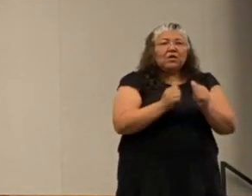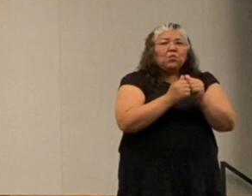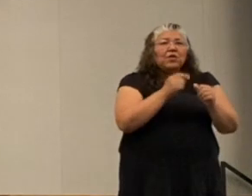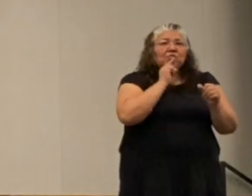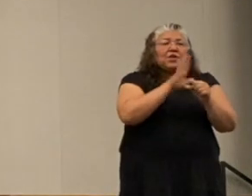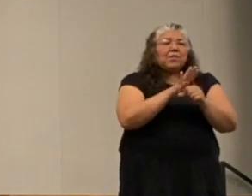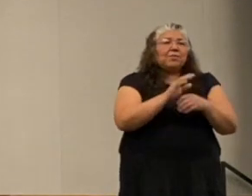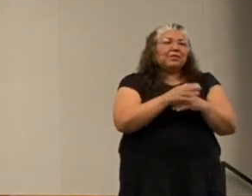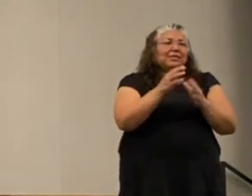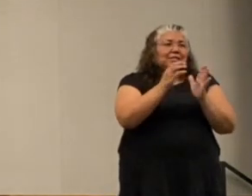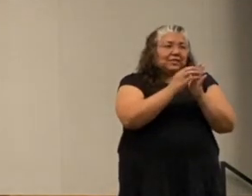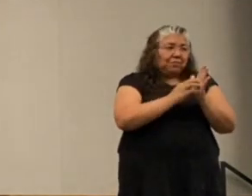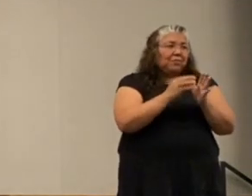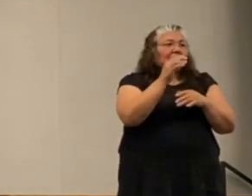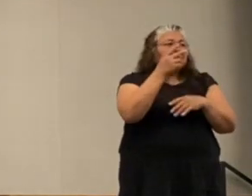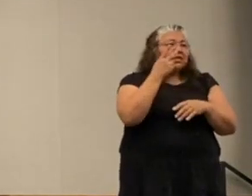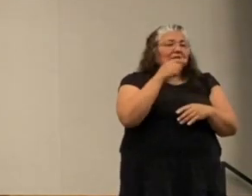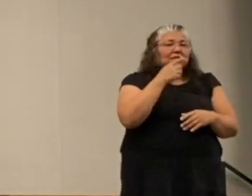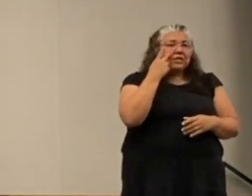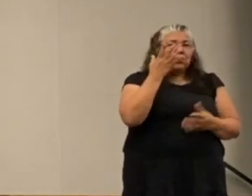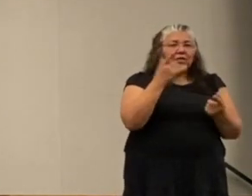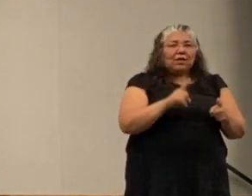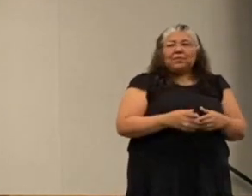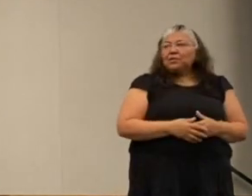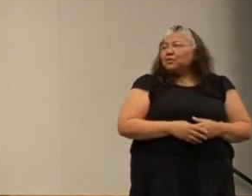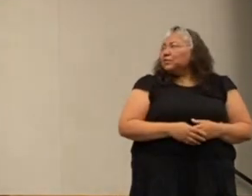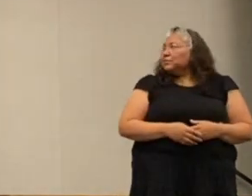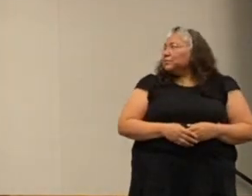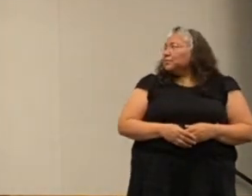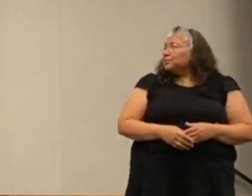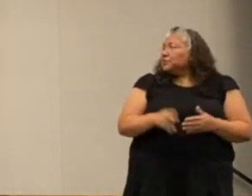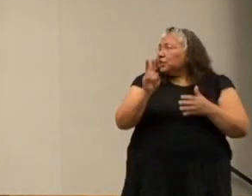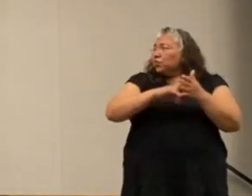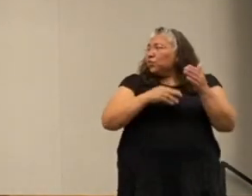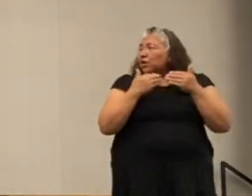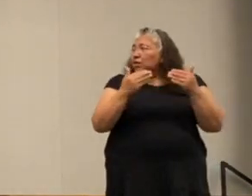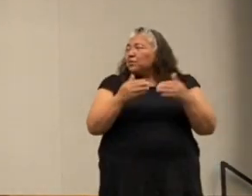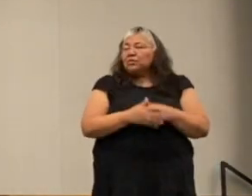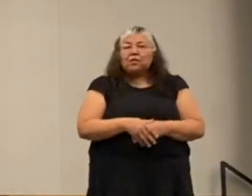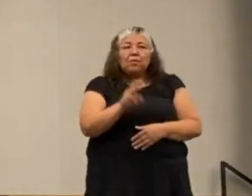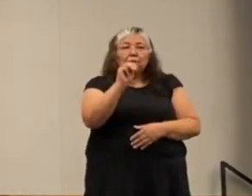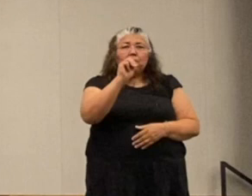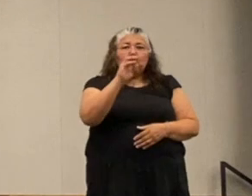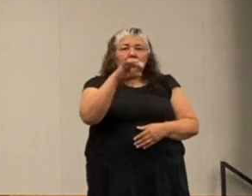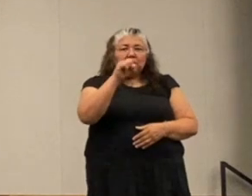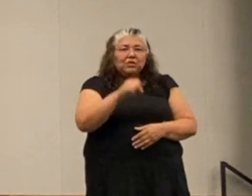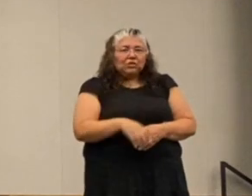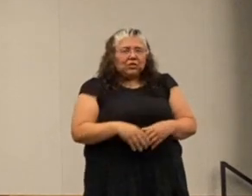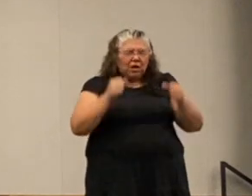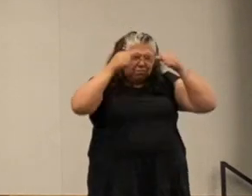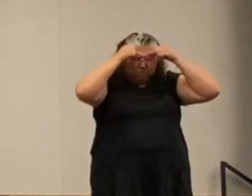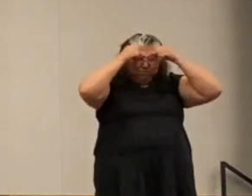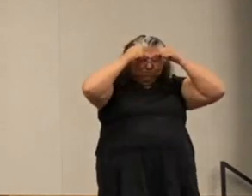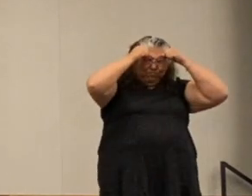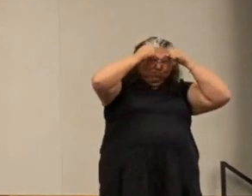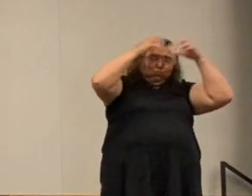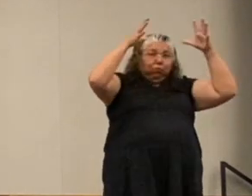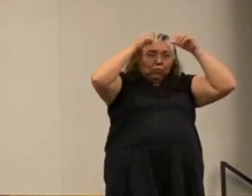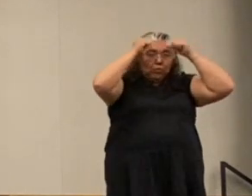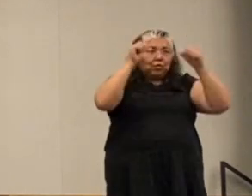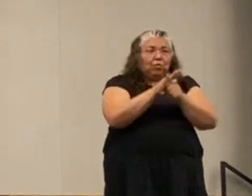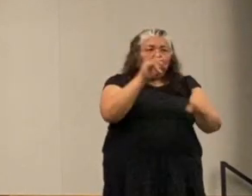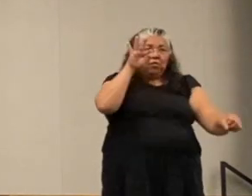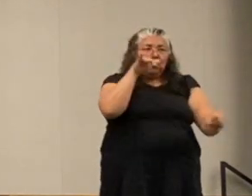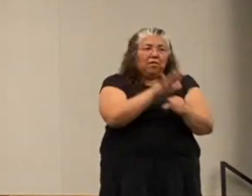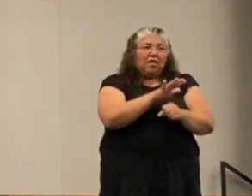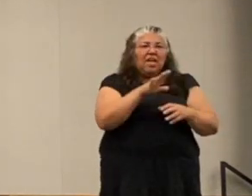commandments, and he sees what's happening, and it's cool, man. If you read on what's happening, Moses is like snaps, like the father just snaps, and he's like, what are you guys